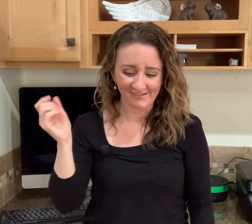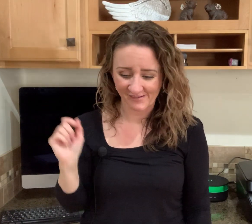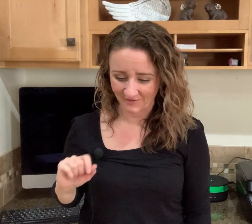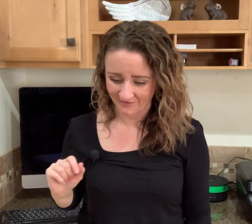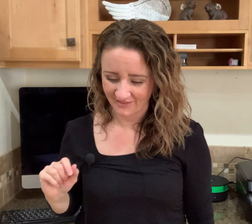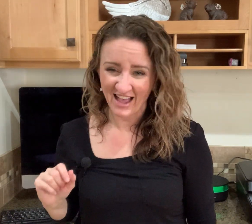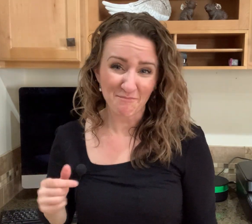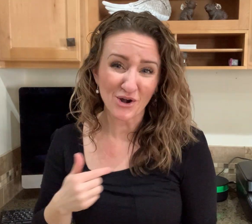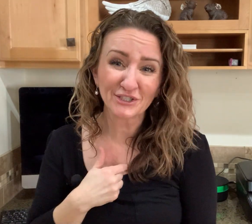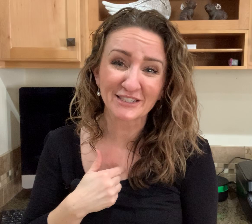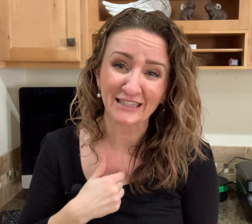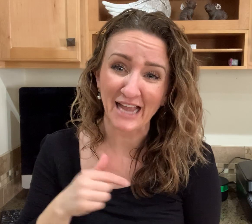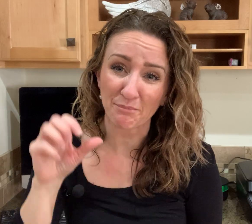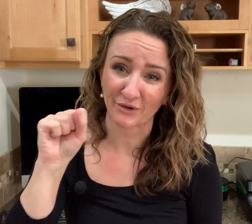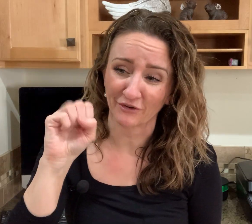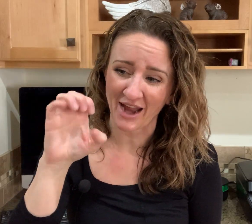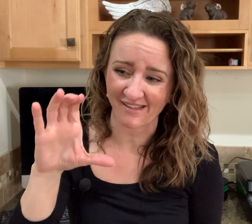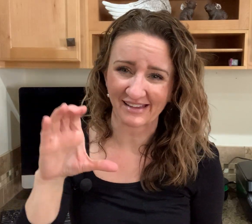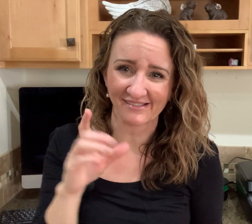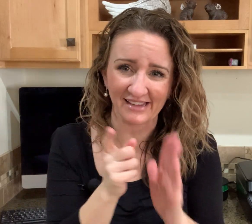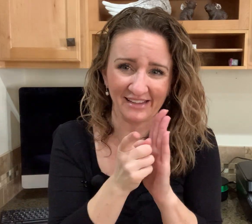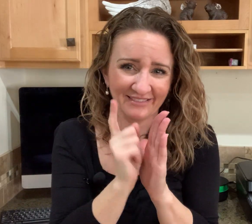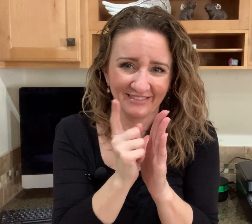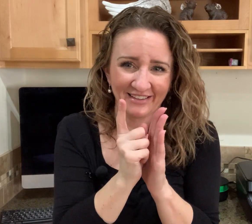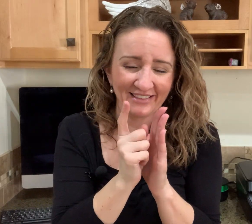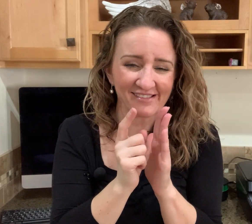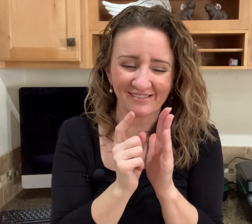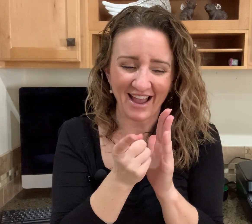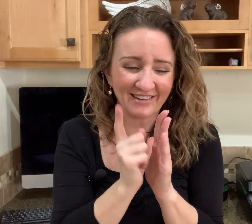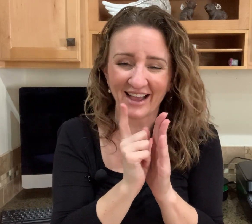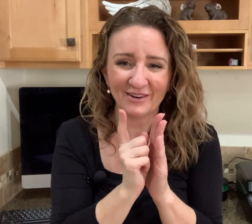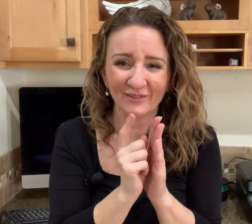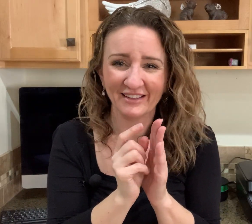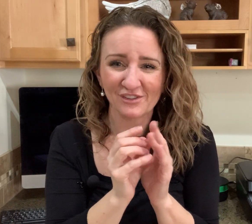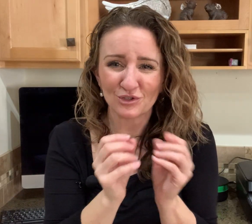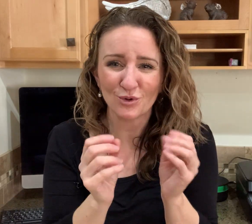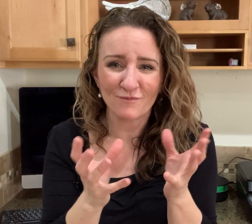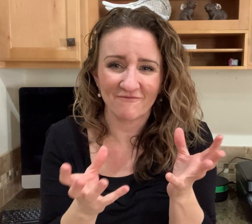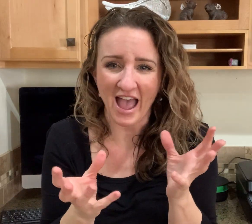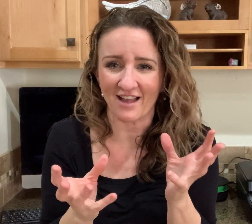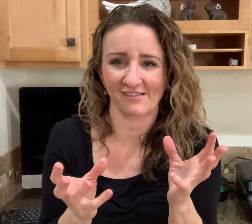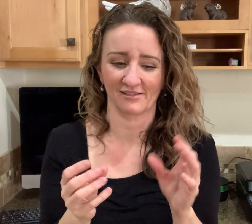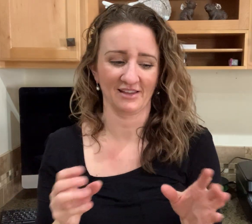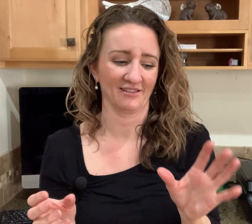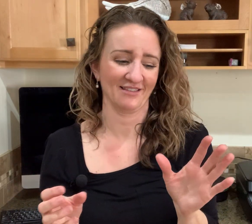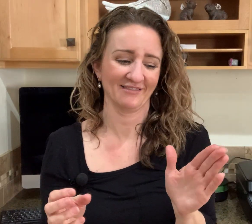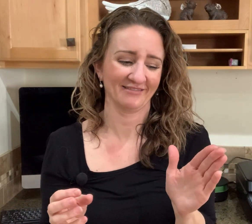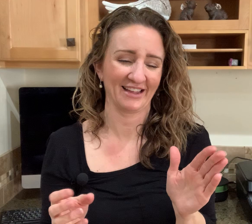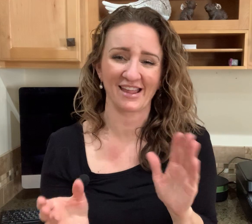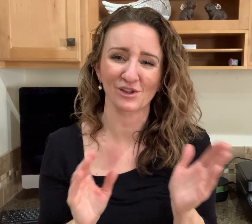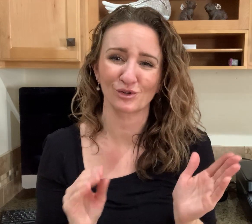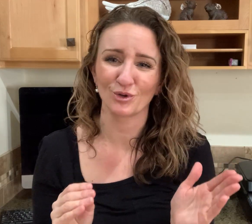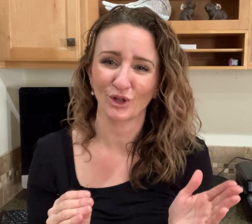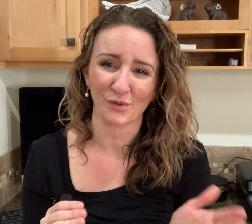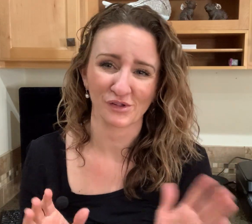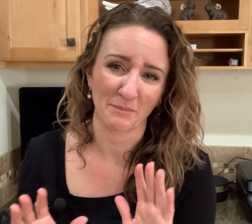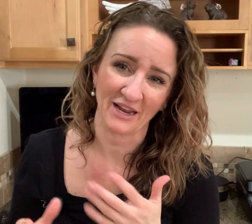seconds. Personally, I prefer SEC. This, I don't, it's too fast, and it's too close to minutes in